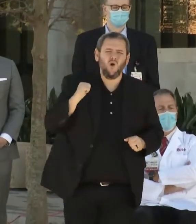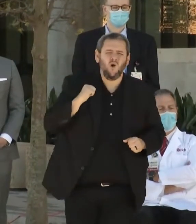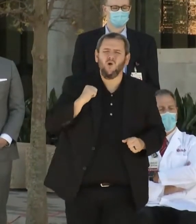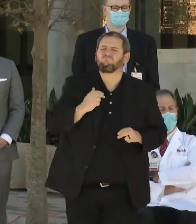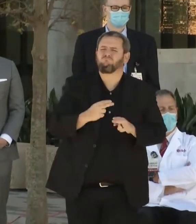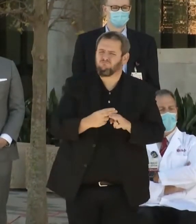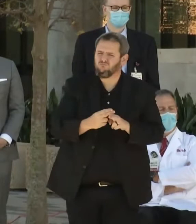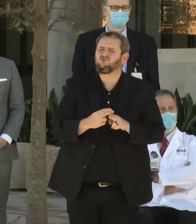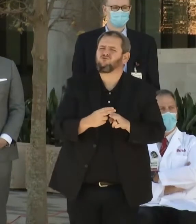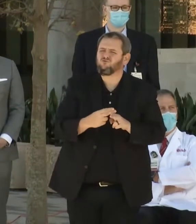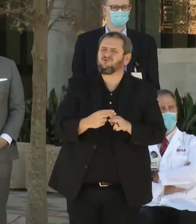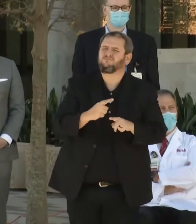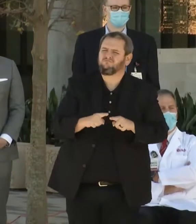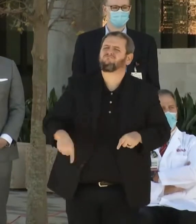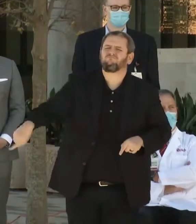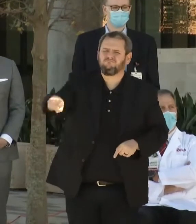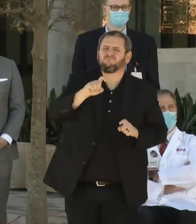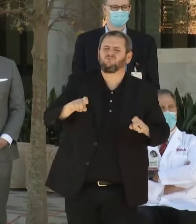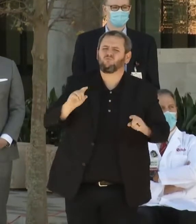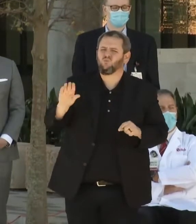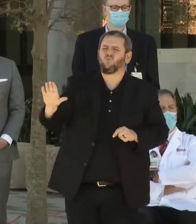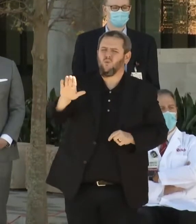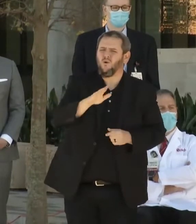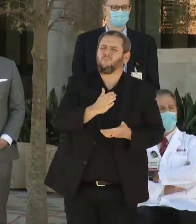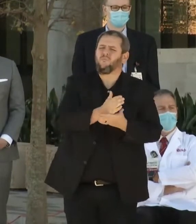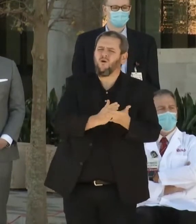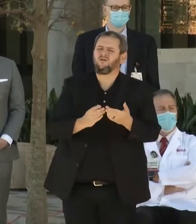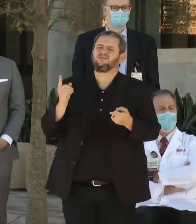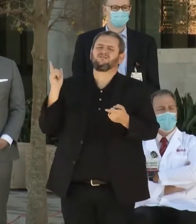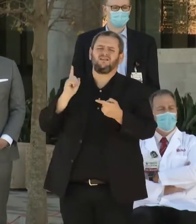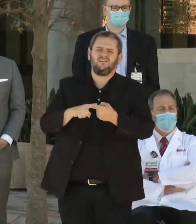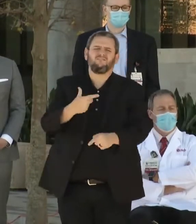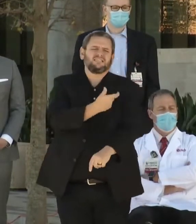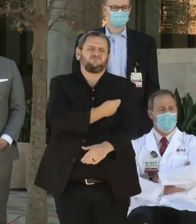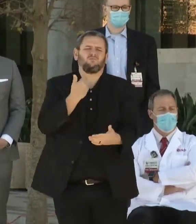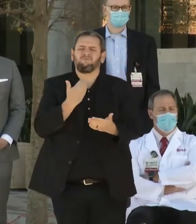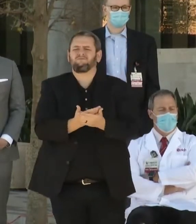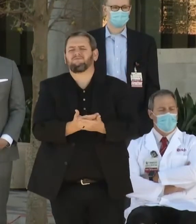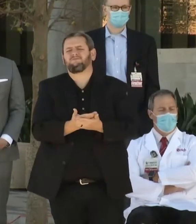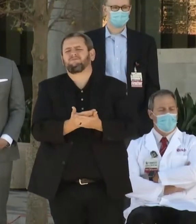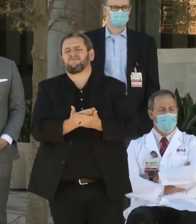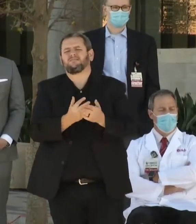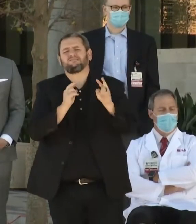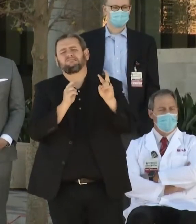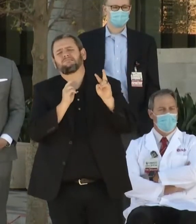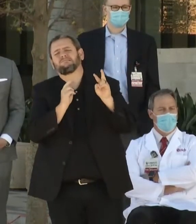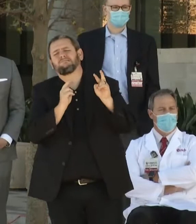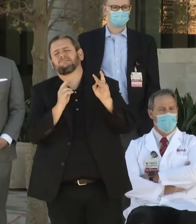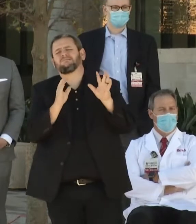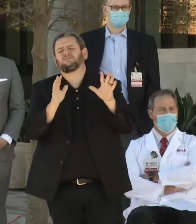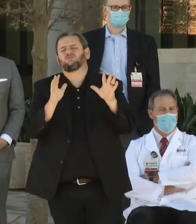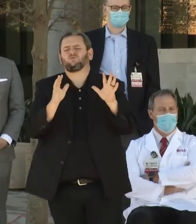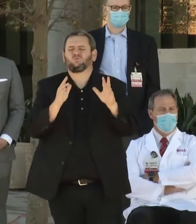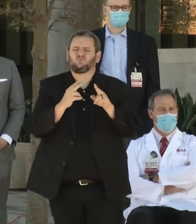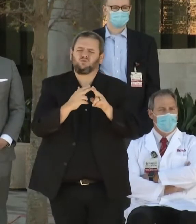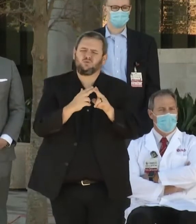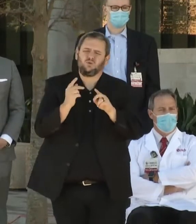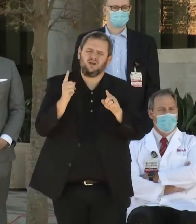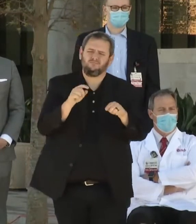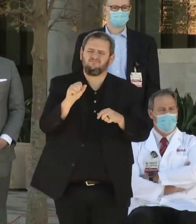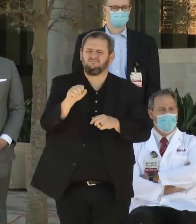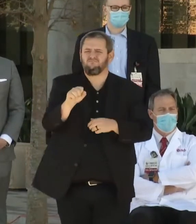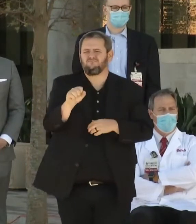our part until a vaccine is here. The good news is that day is coming really, really soon. And I want to turn it over to